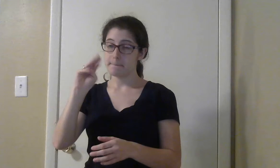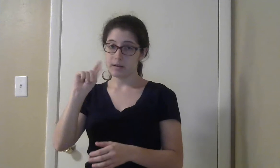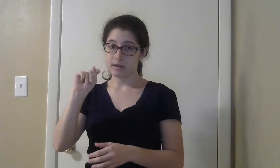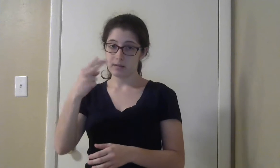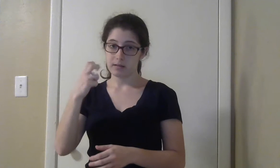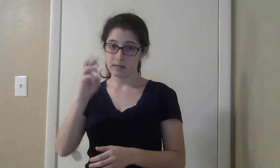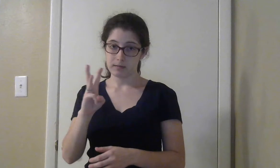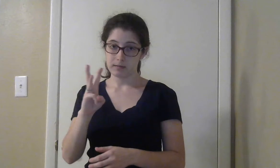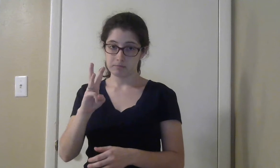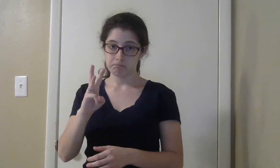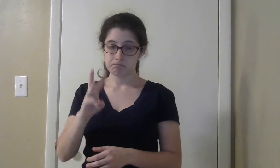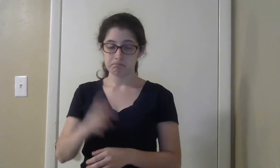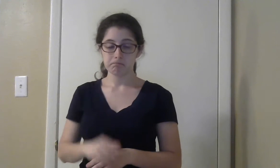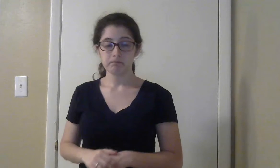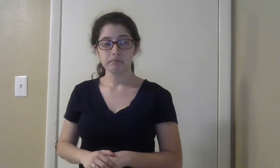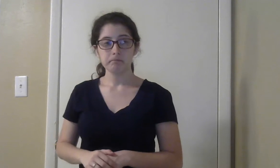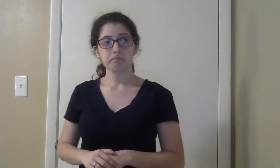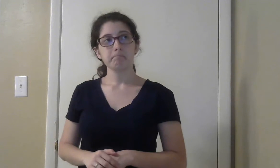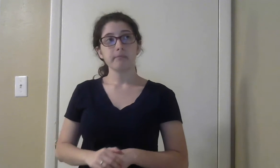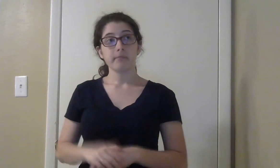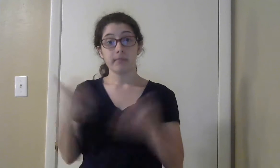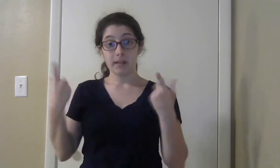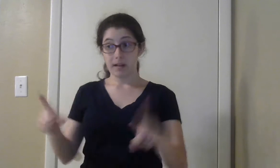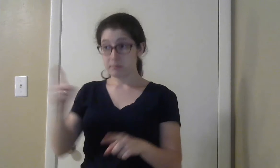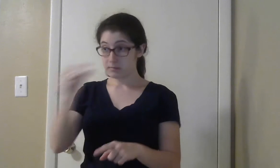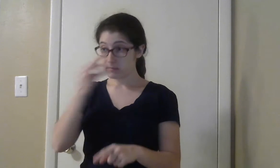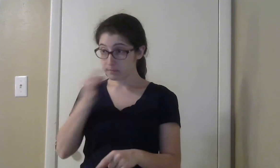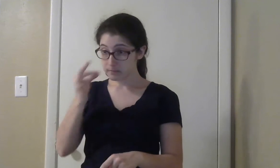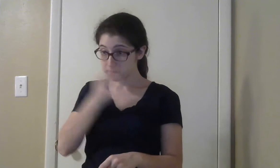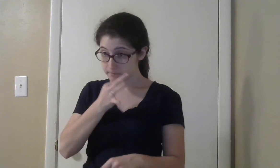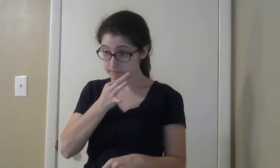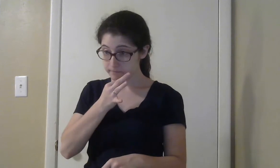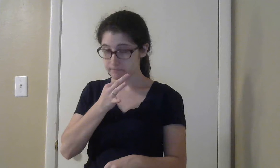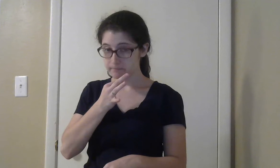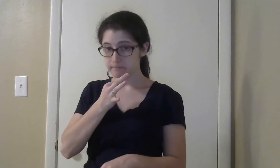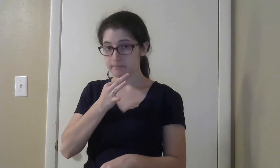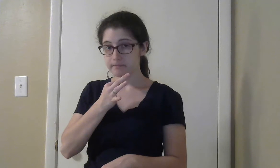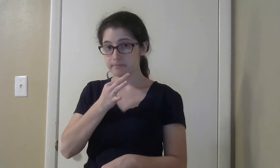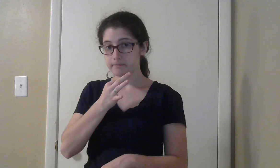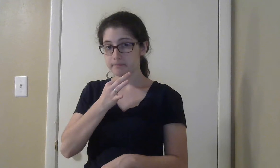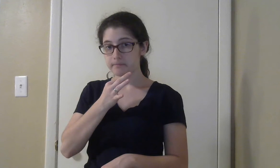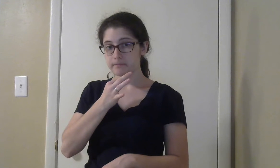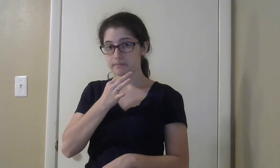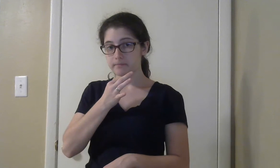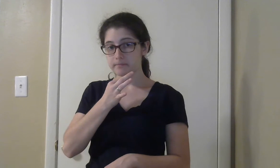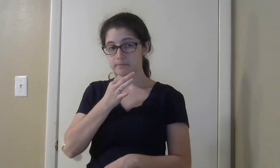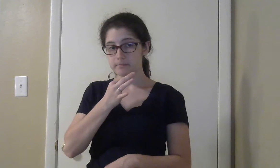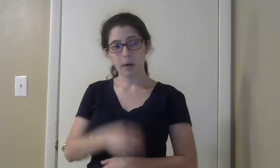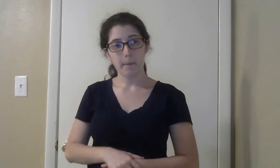their faces, that their fasting may be seen by others. Truly I say to you, they have their reward. But when you